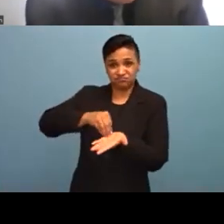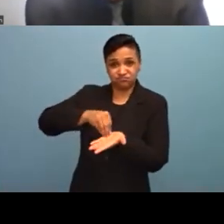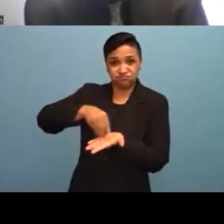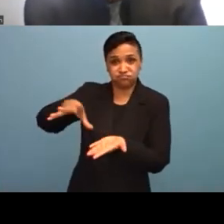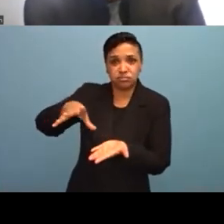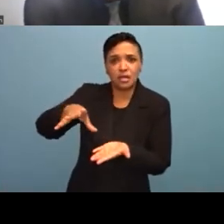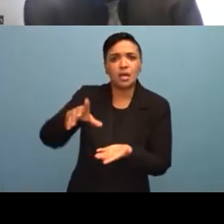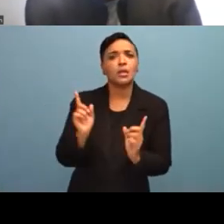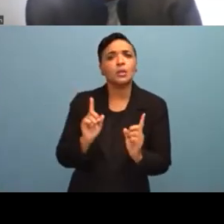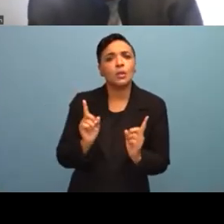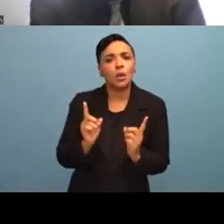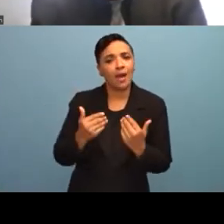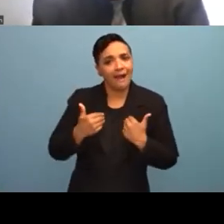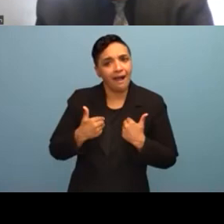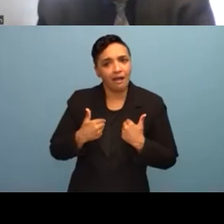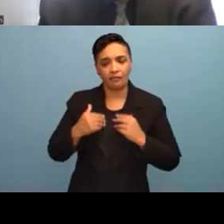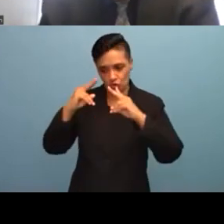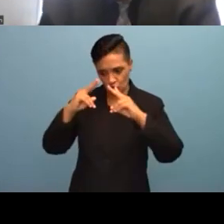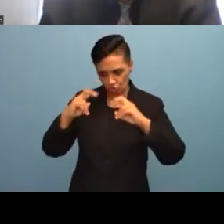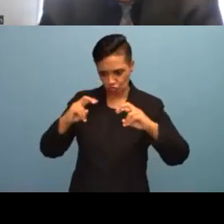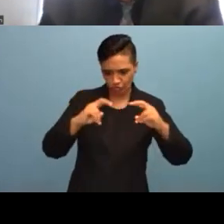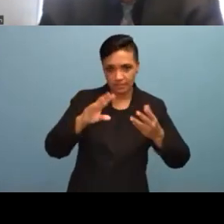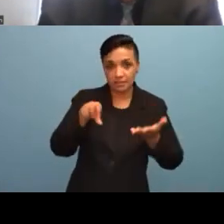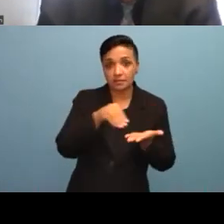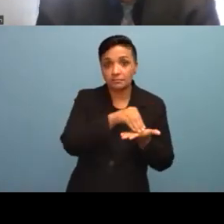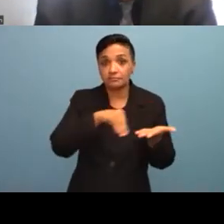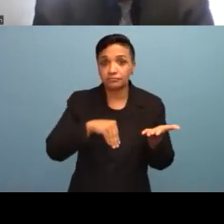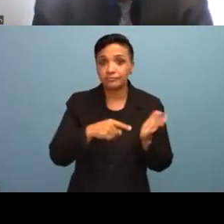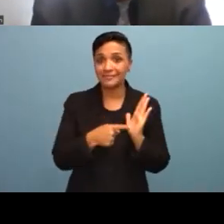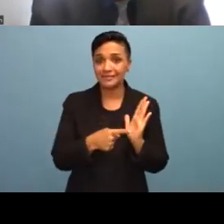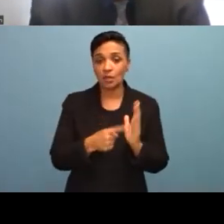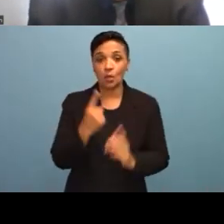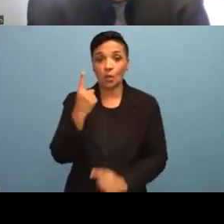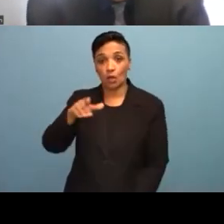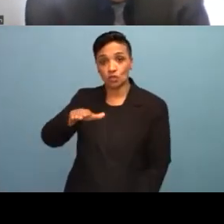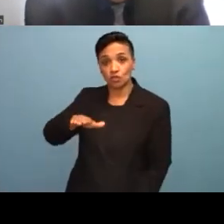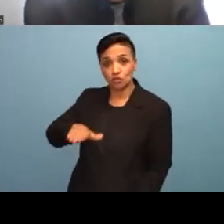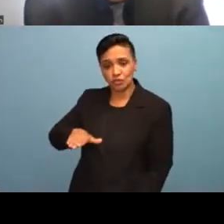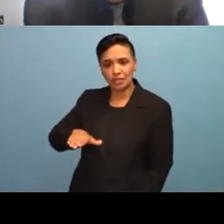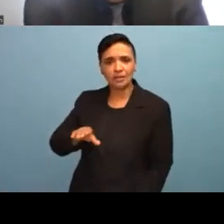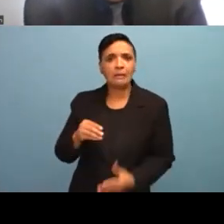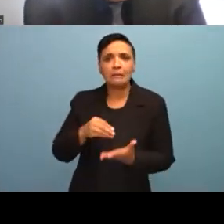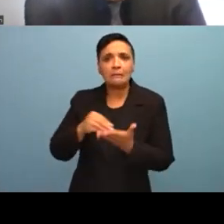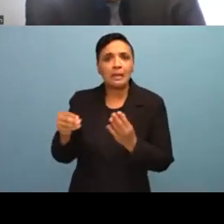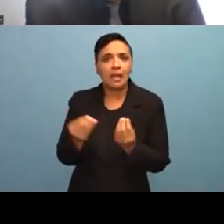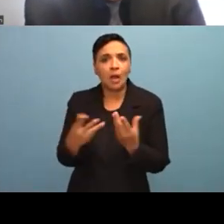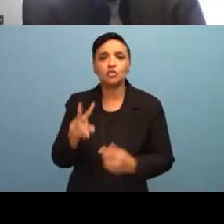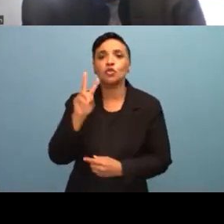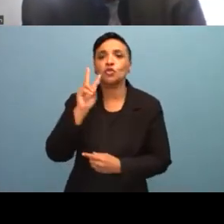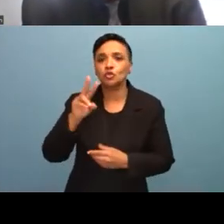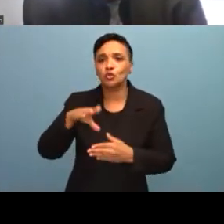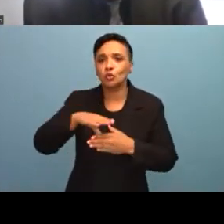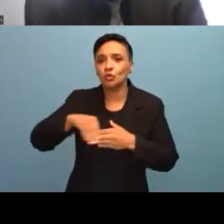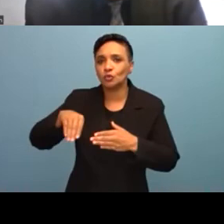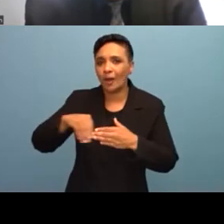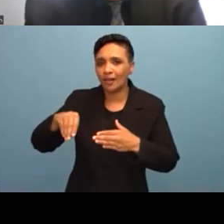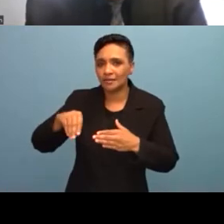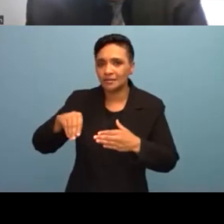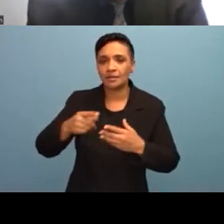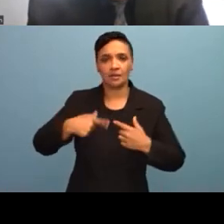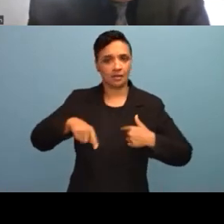in the literature suggesting that the cost per child is a few dollars. We did work with the Eye Alliance, for